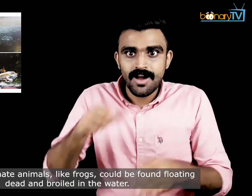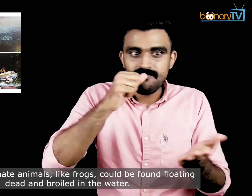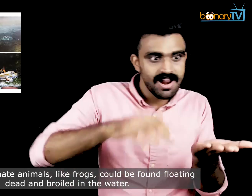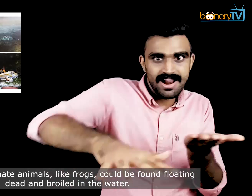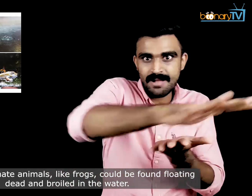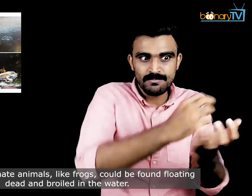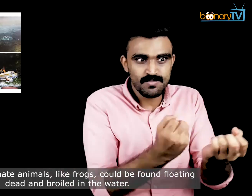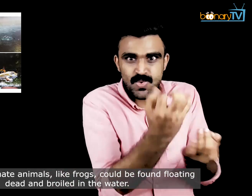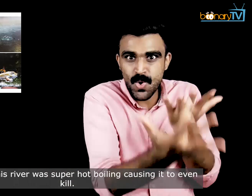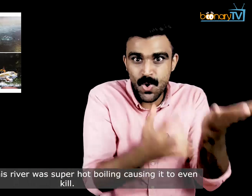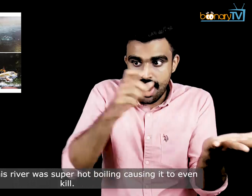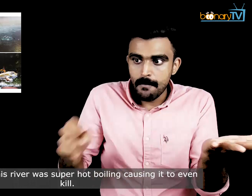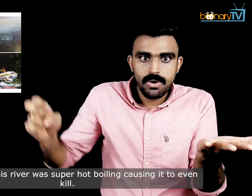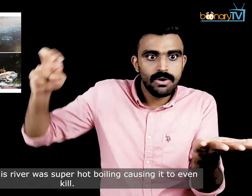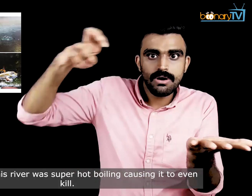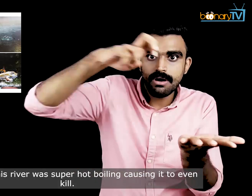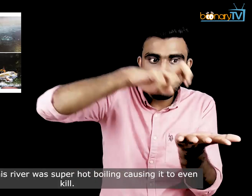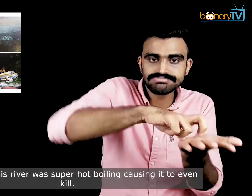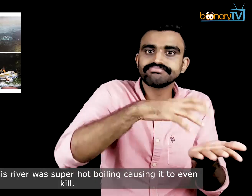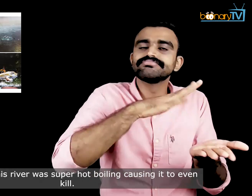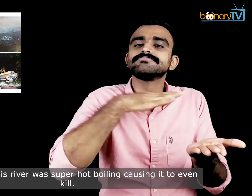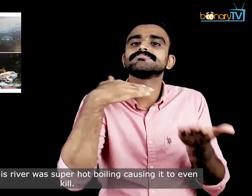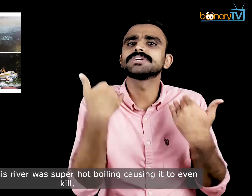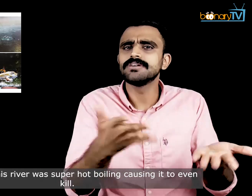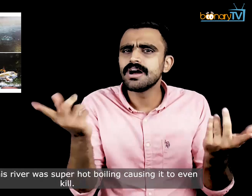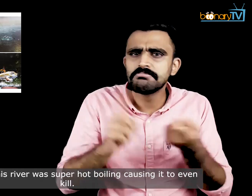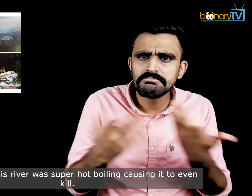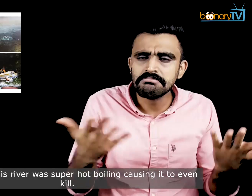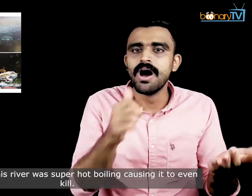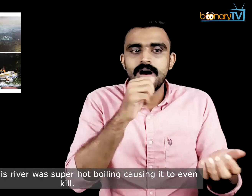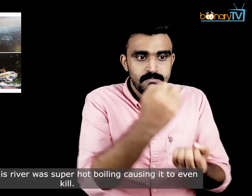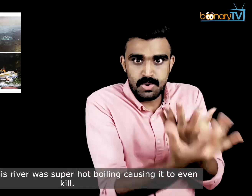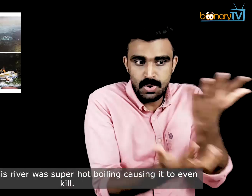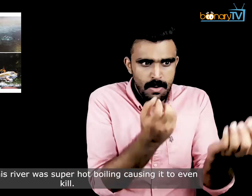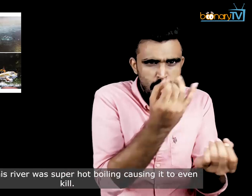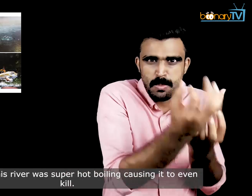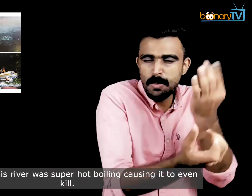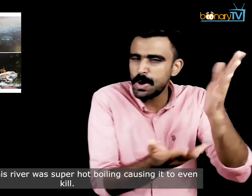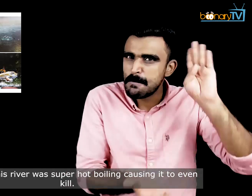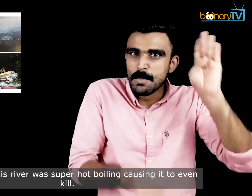the water. The water of this river was super hot boiling, causing it to even kill.